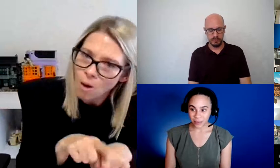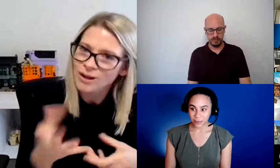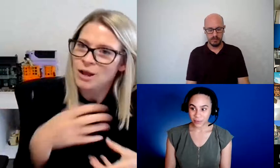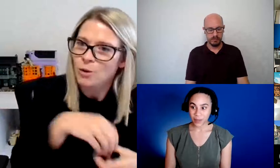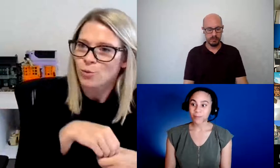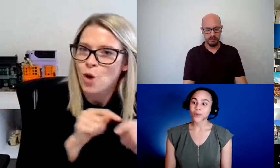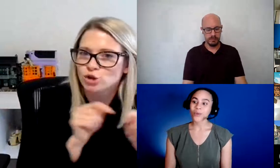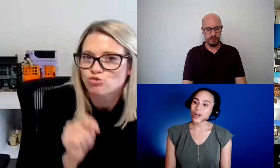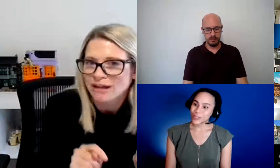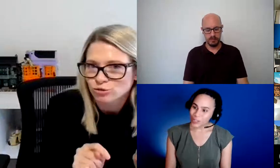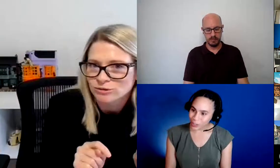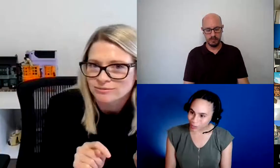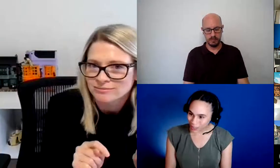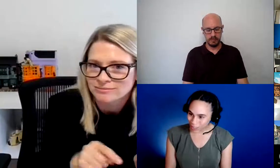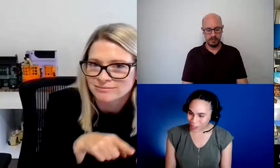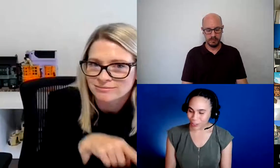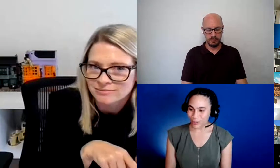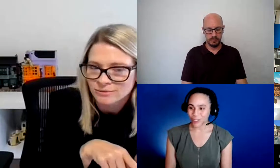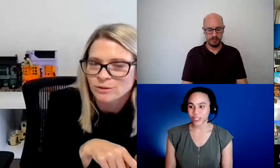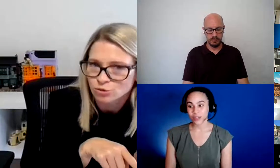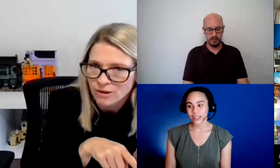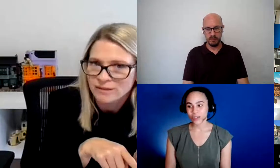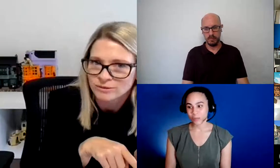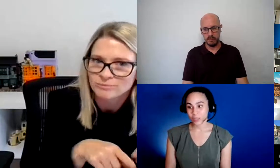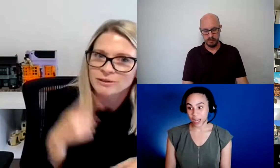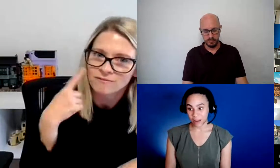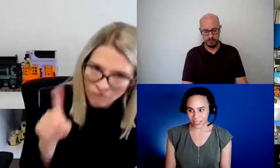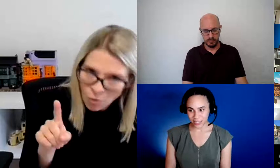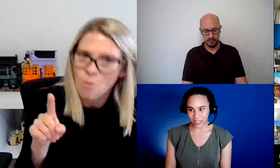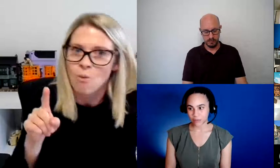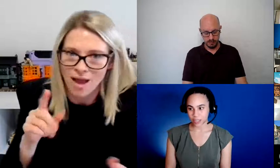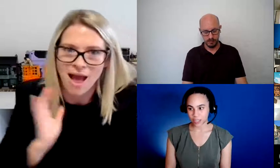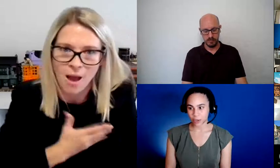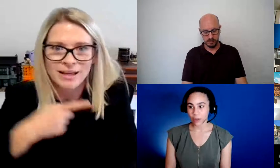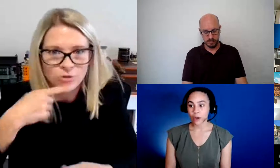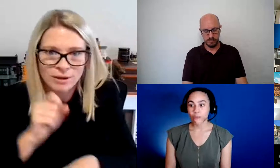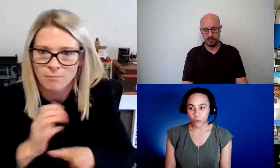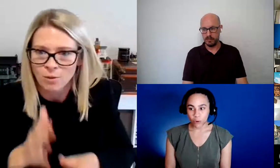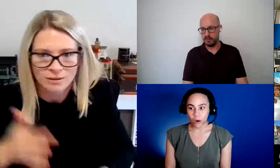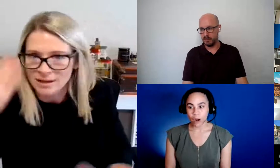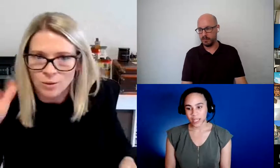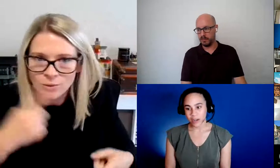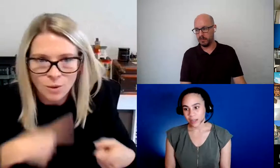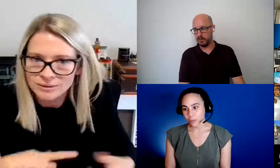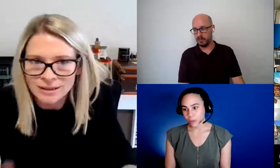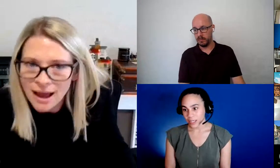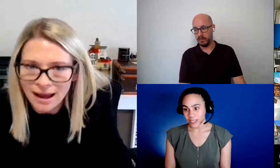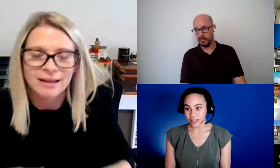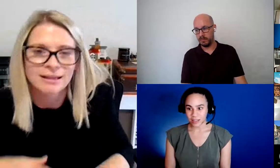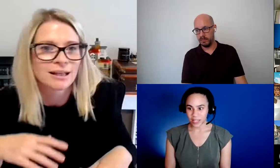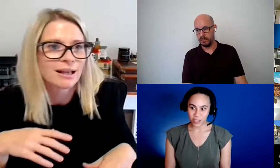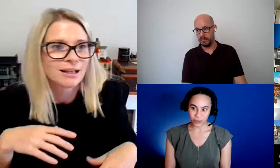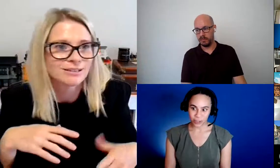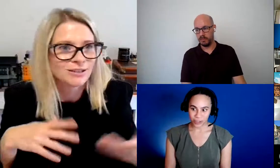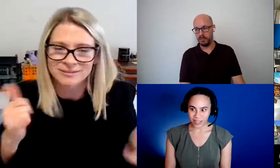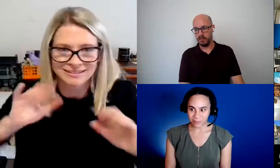But we also include a transcript of our hearing employees that don't know sign.